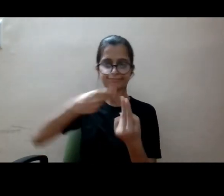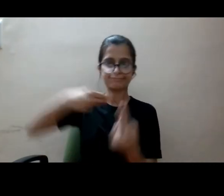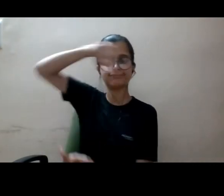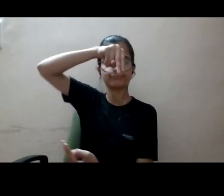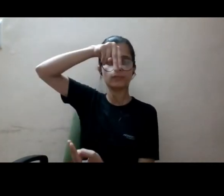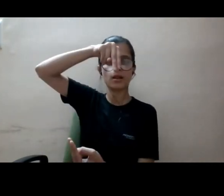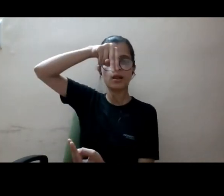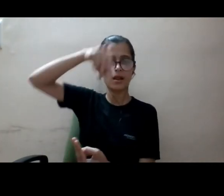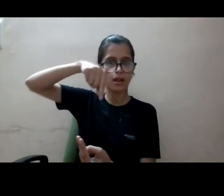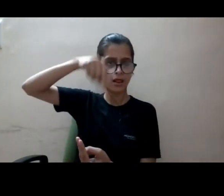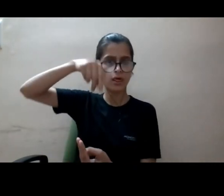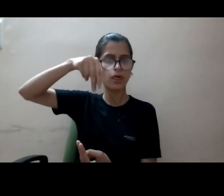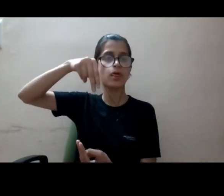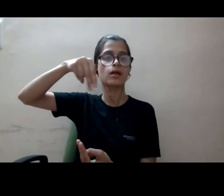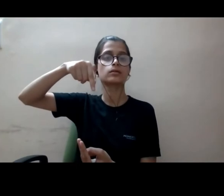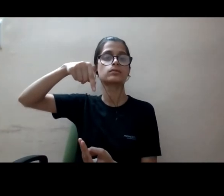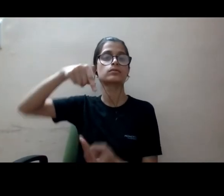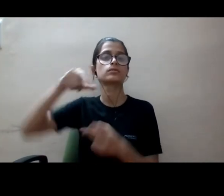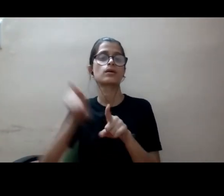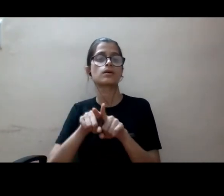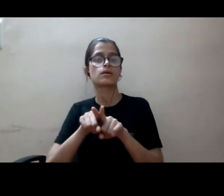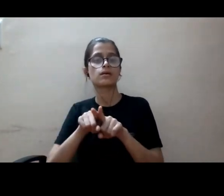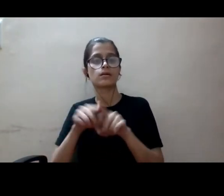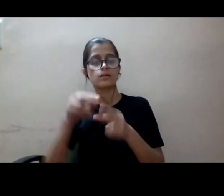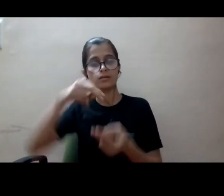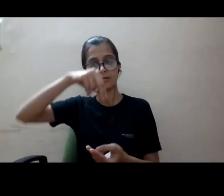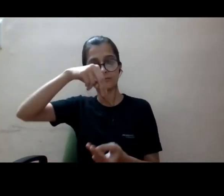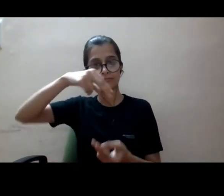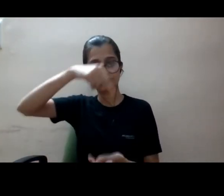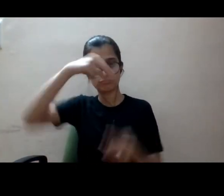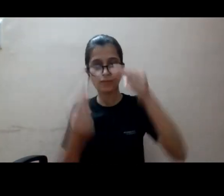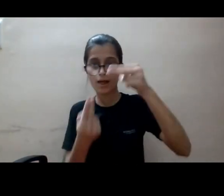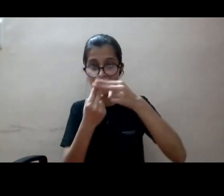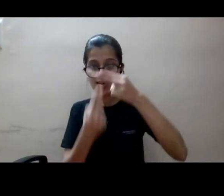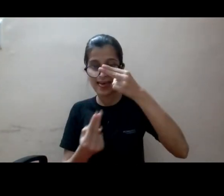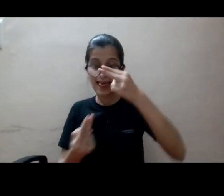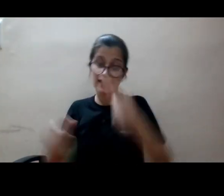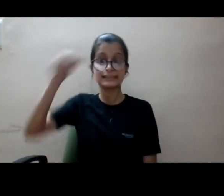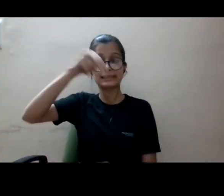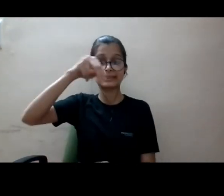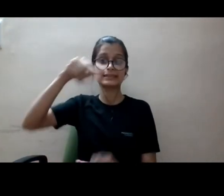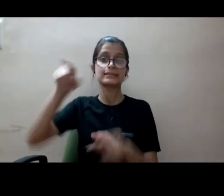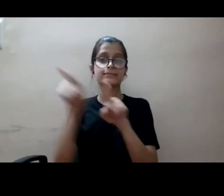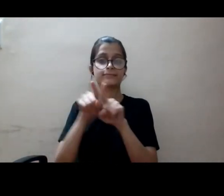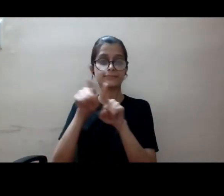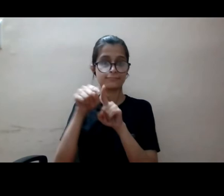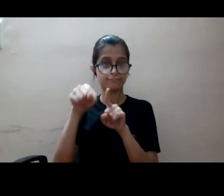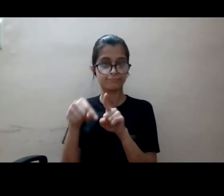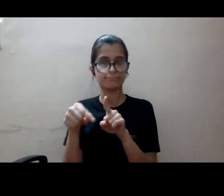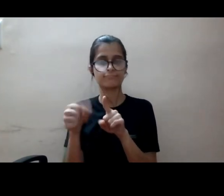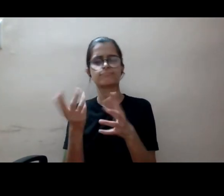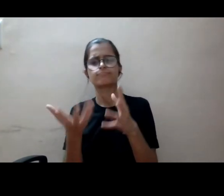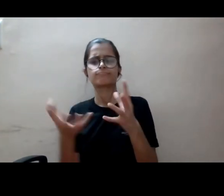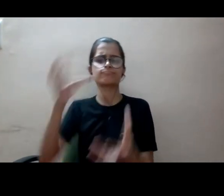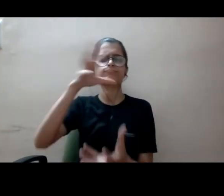not defective. You know, we're not limited. We are just alternative